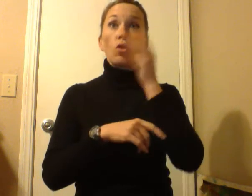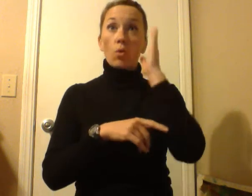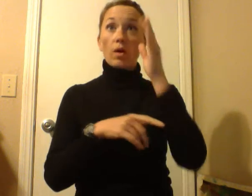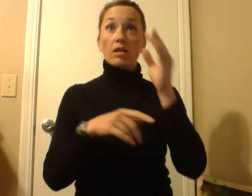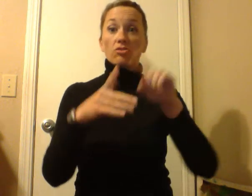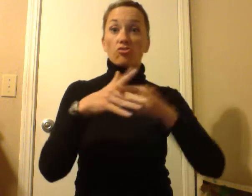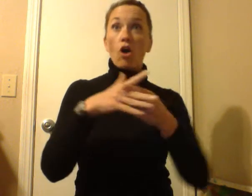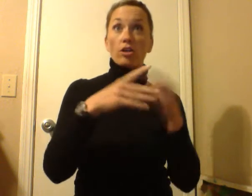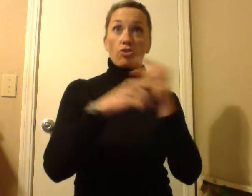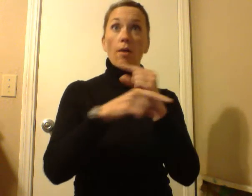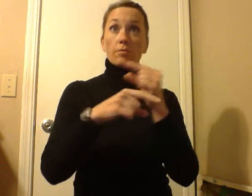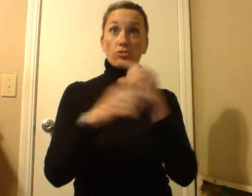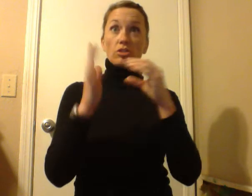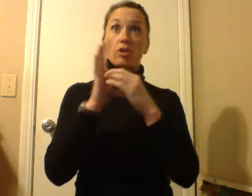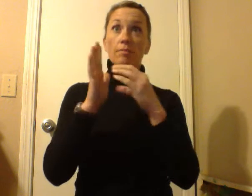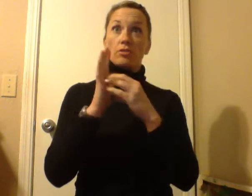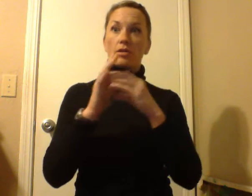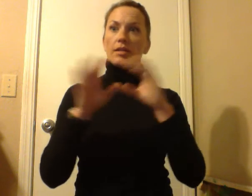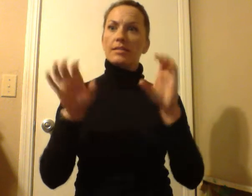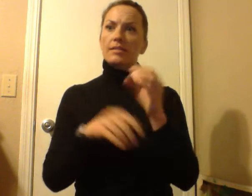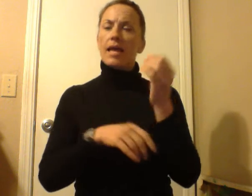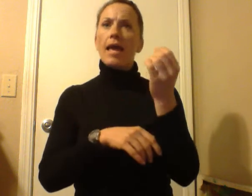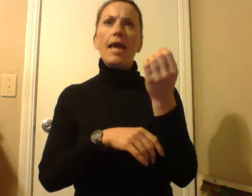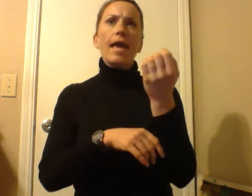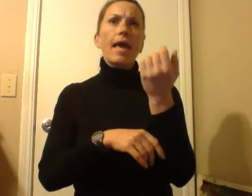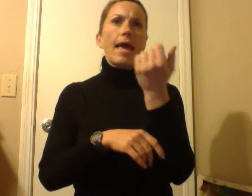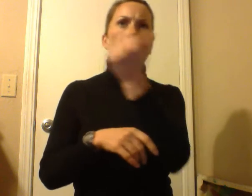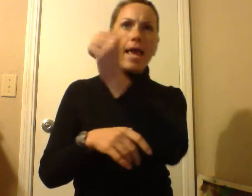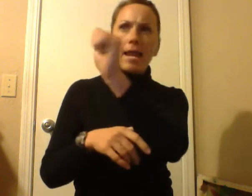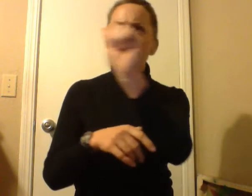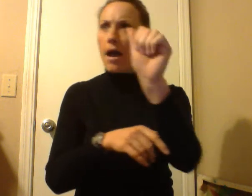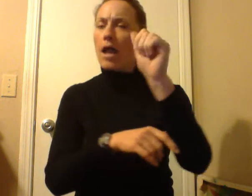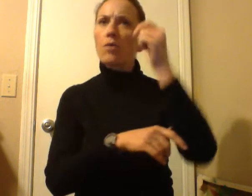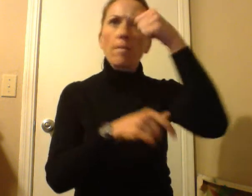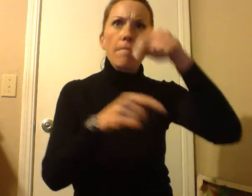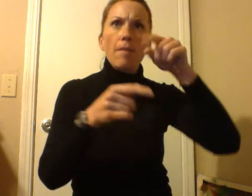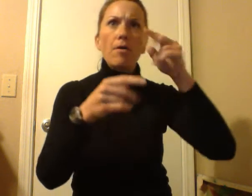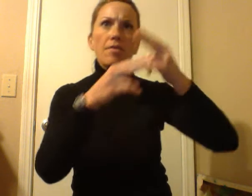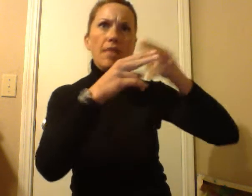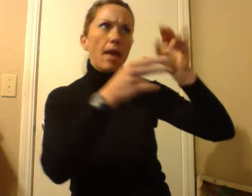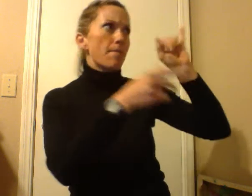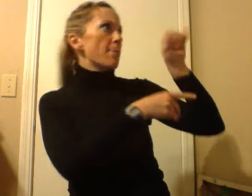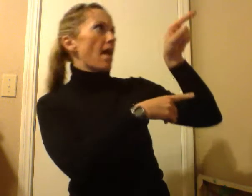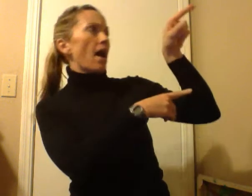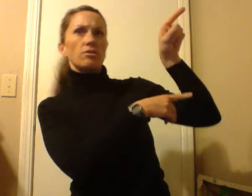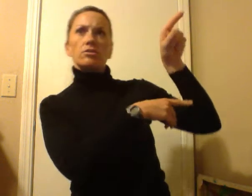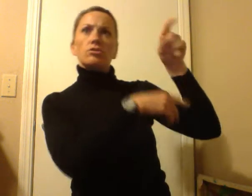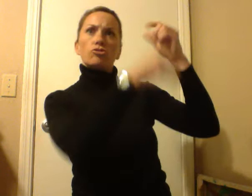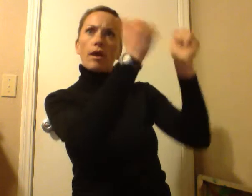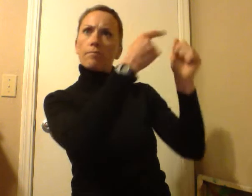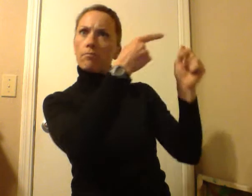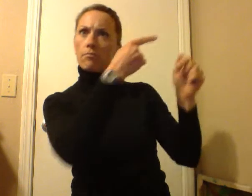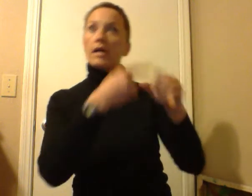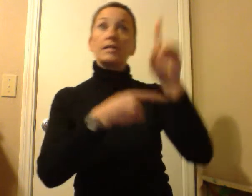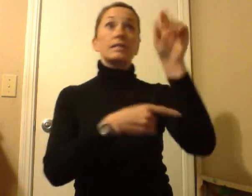Does anybody remember the name of that shape? What's the name of that shape, Danny? This is a